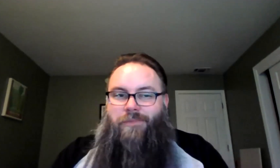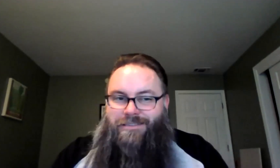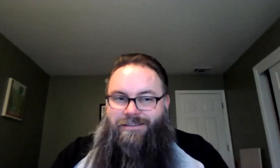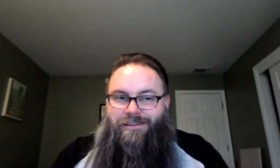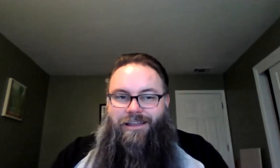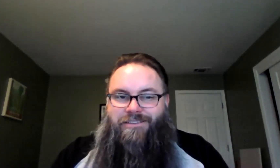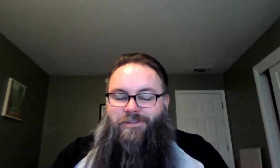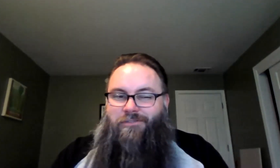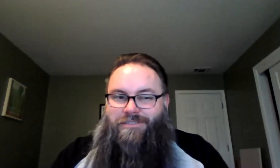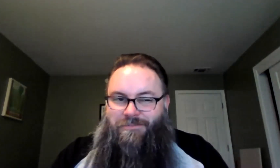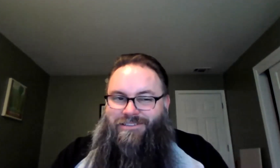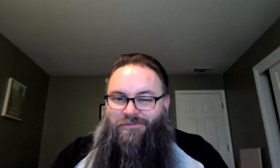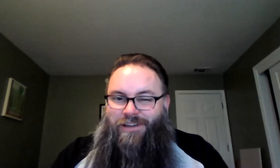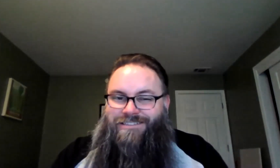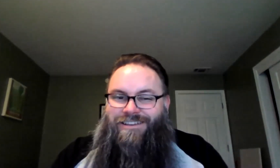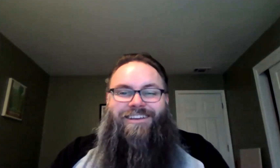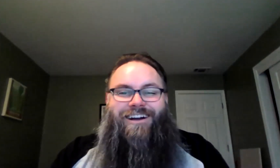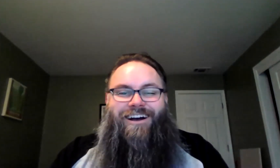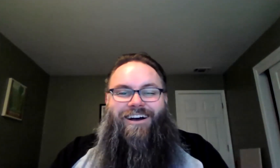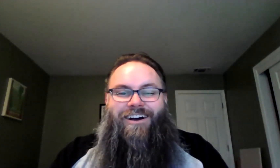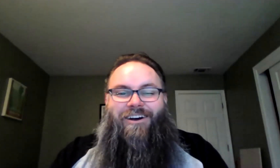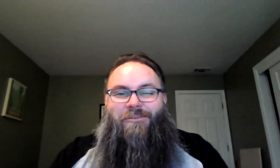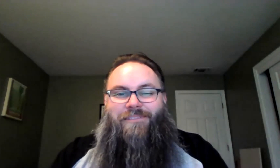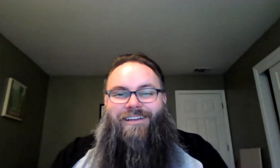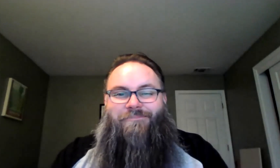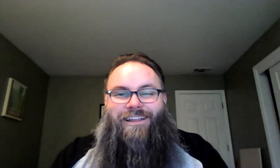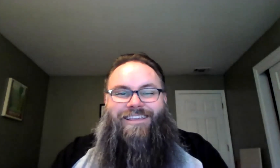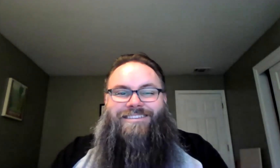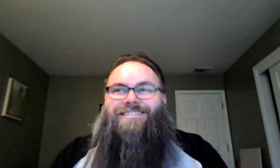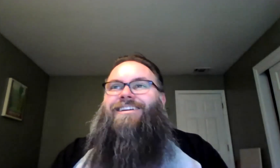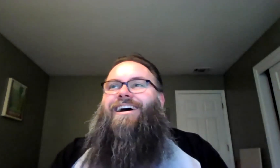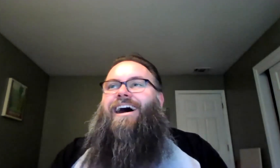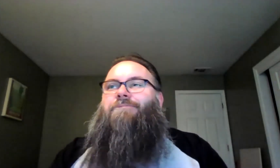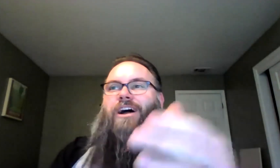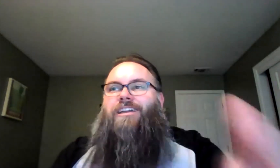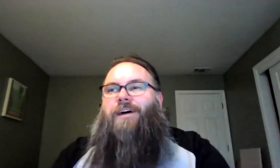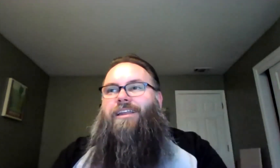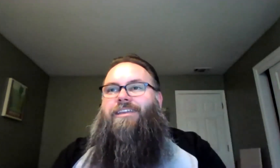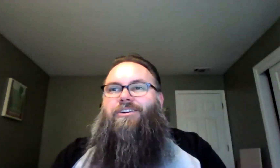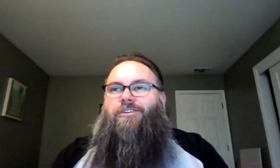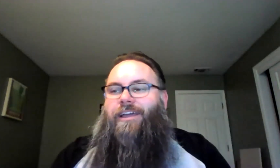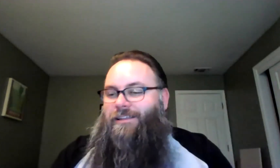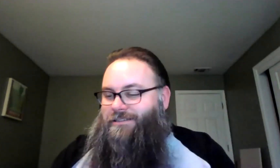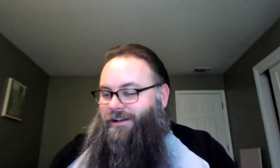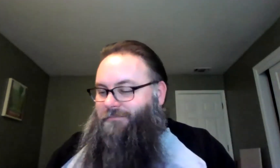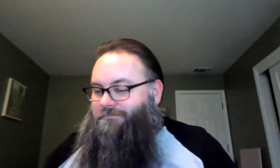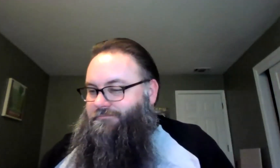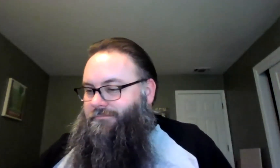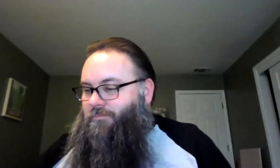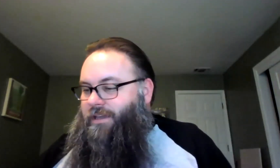I'm so amazing at answering everyone's emails so fast. But at least I'm talking about it here,